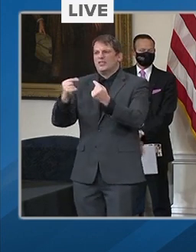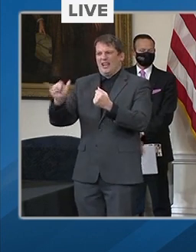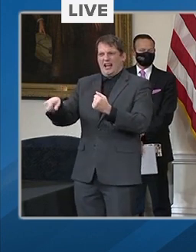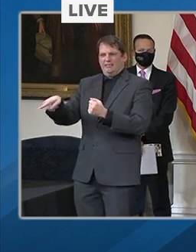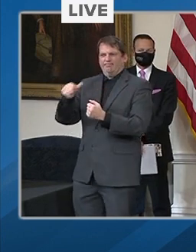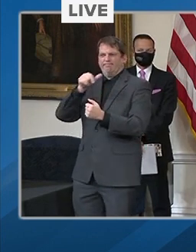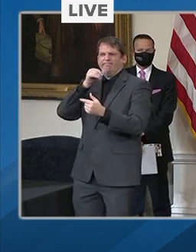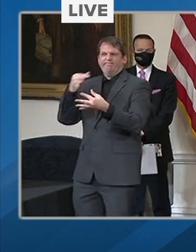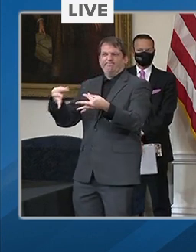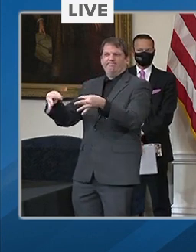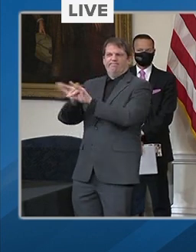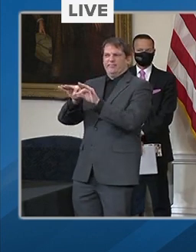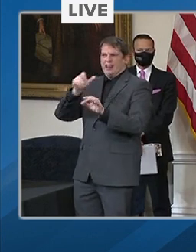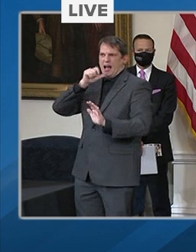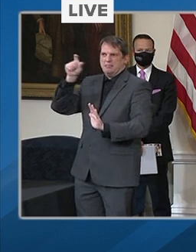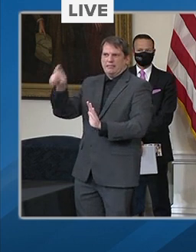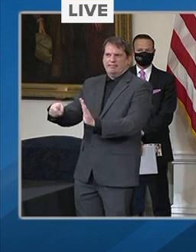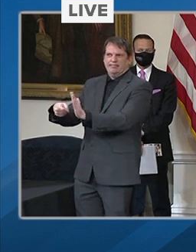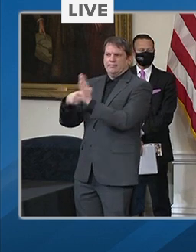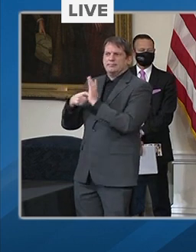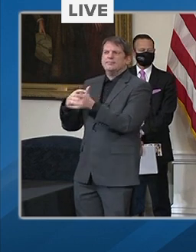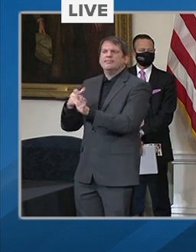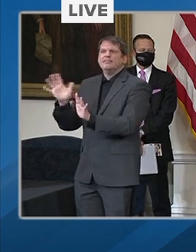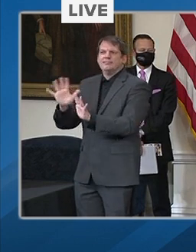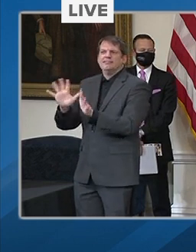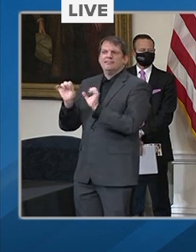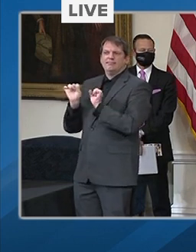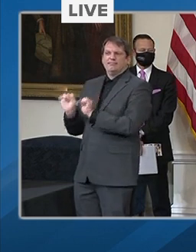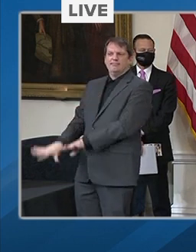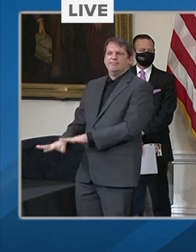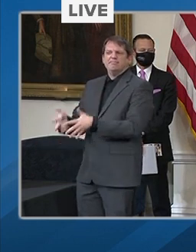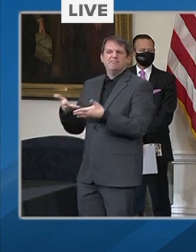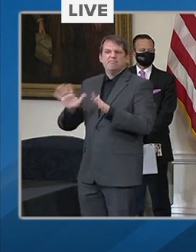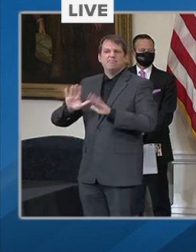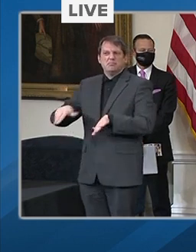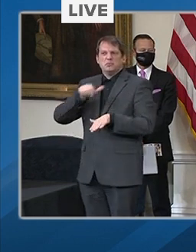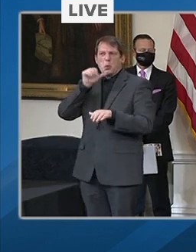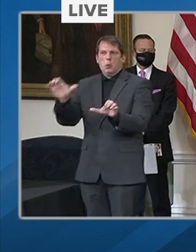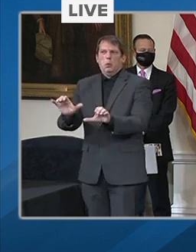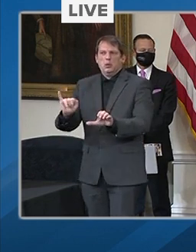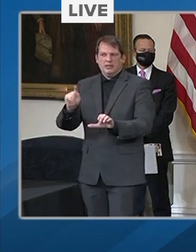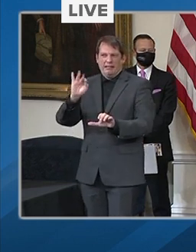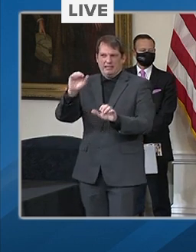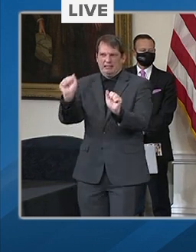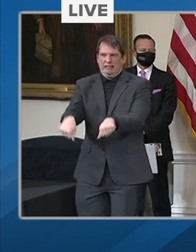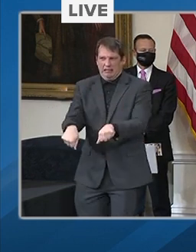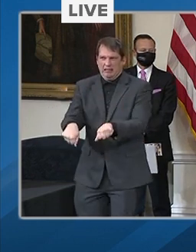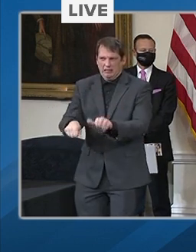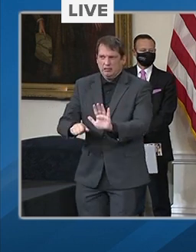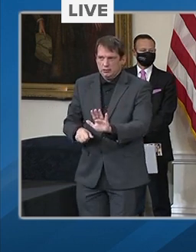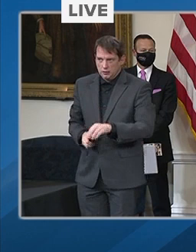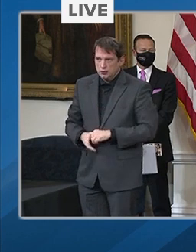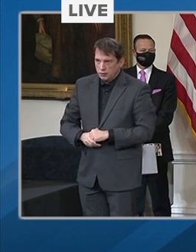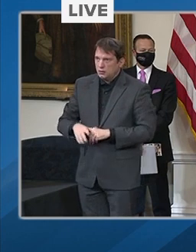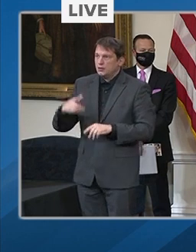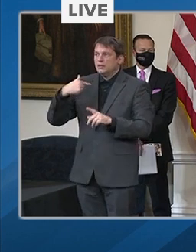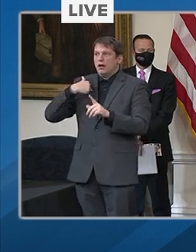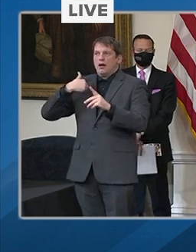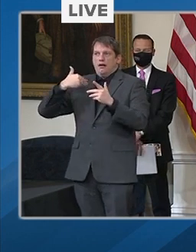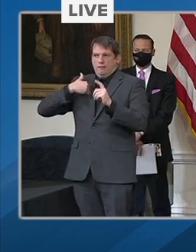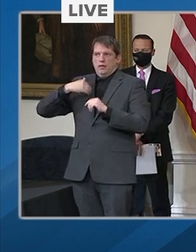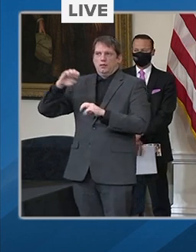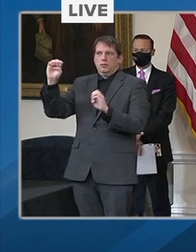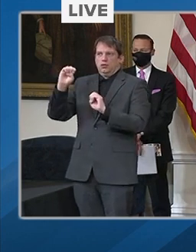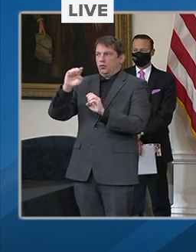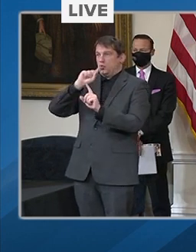household. Today, I am issuing an emergency order which requires limiting travel to